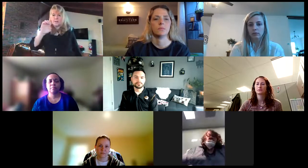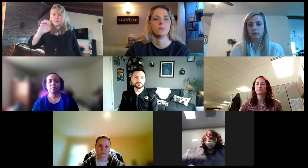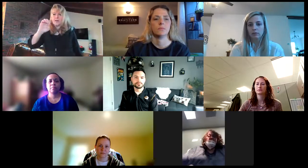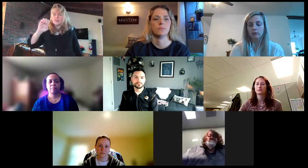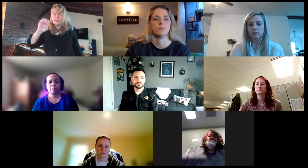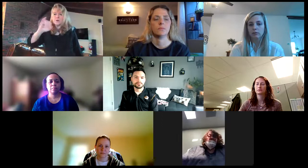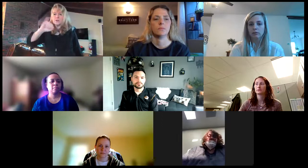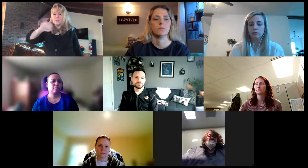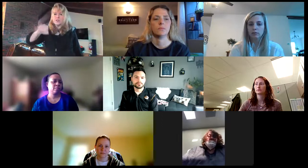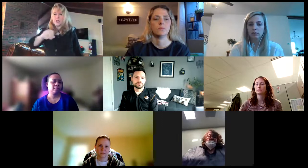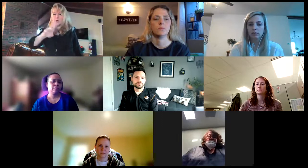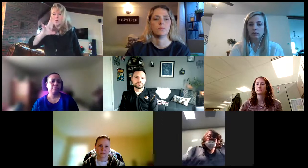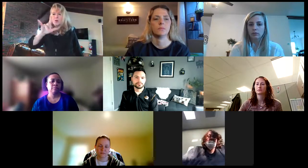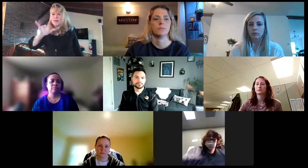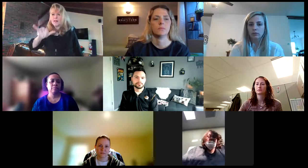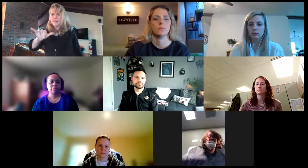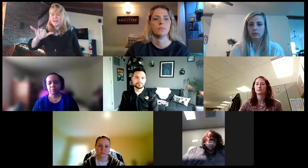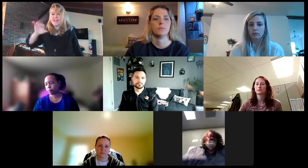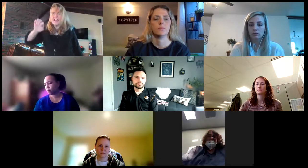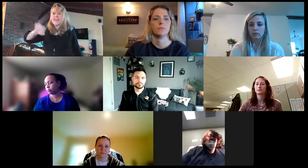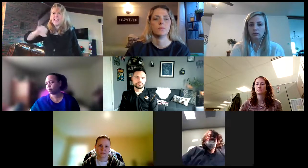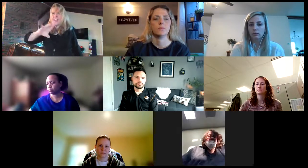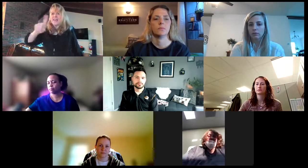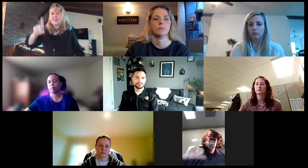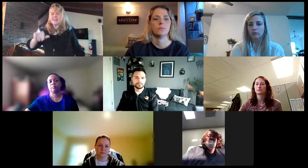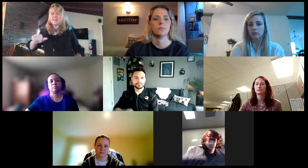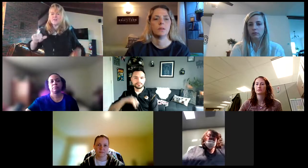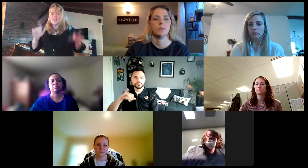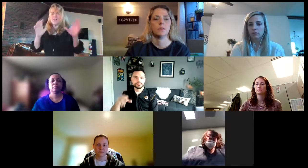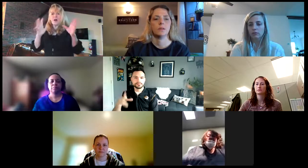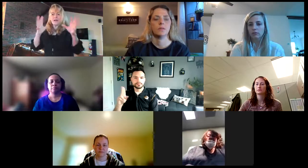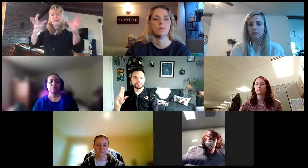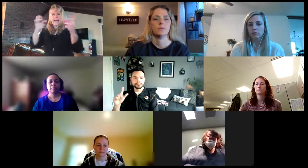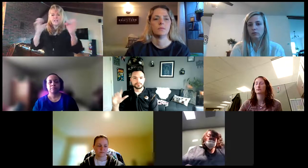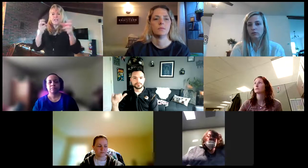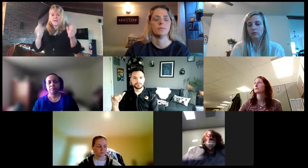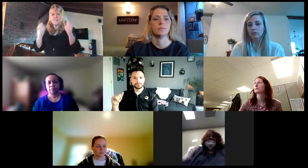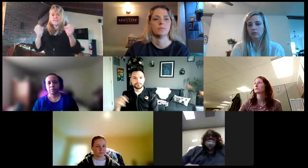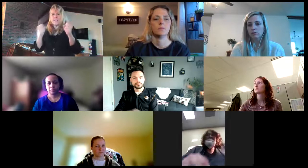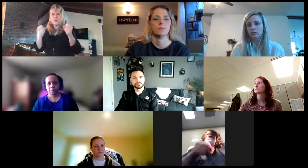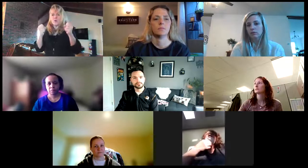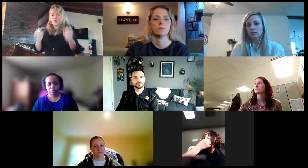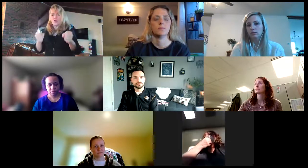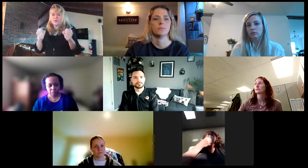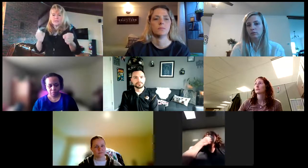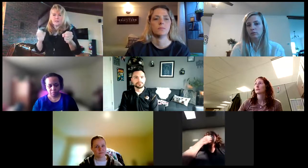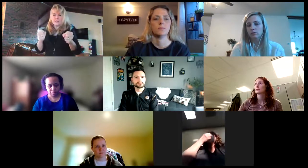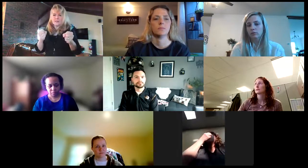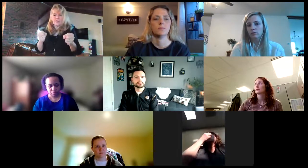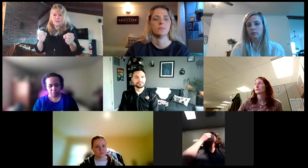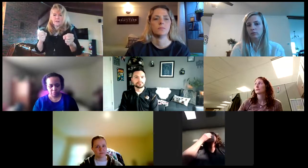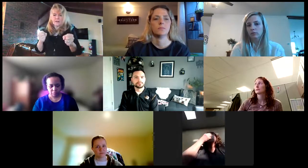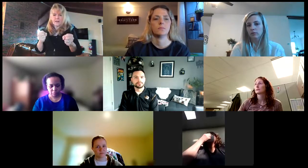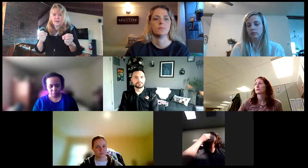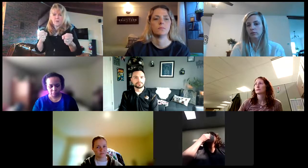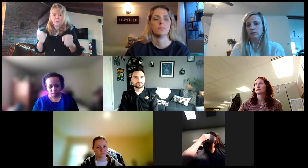shape. So it's J-U-L. Like, you're not catching every single word when someone is